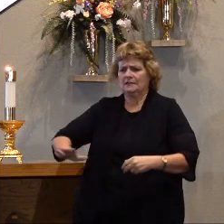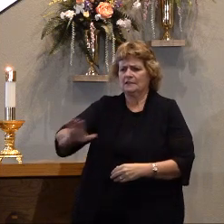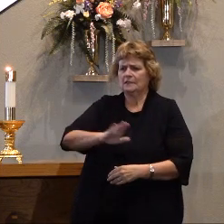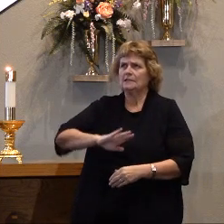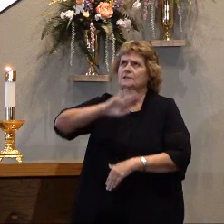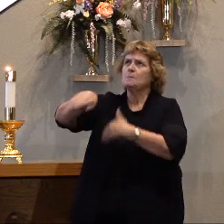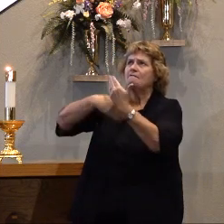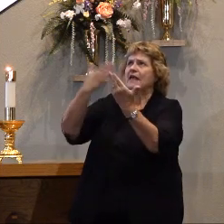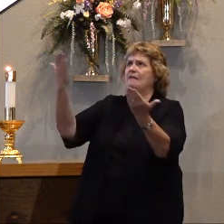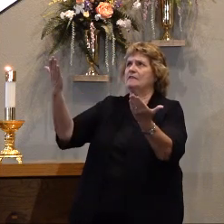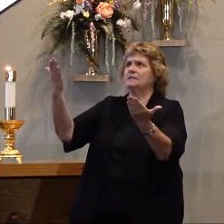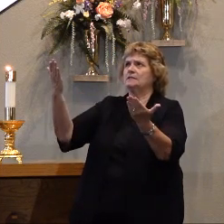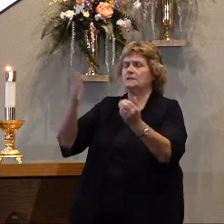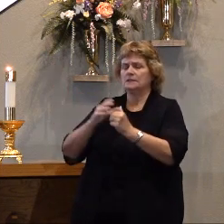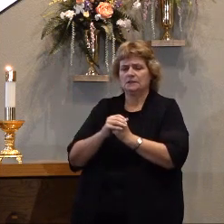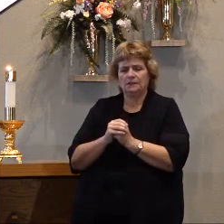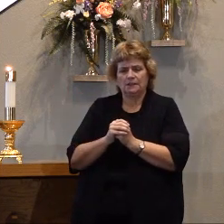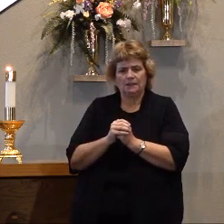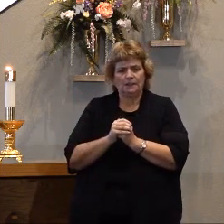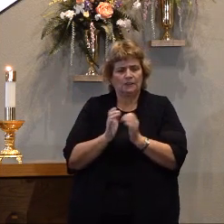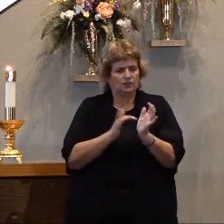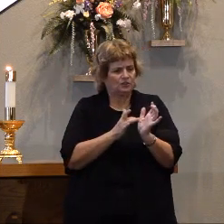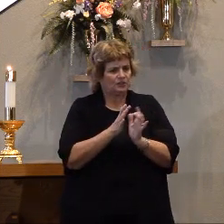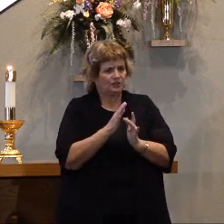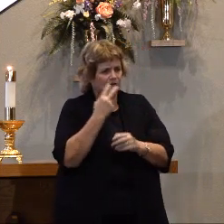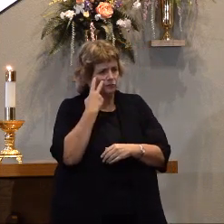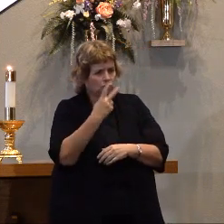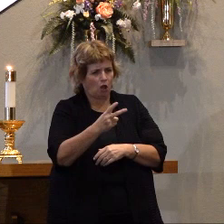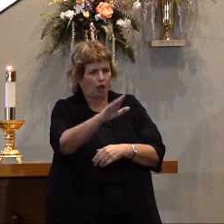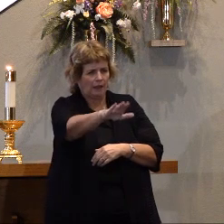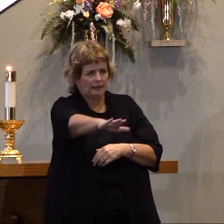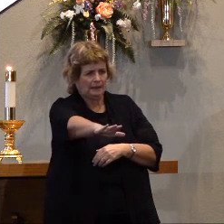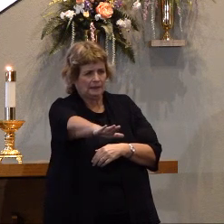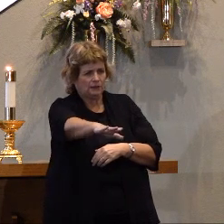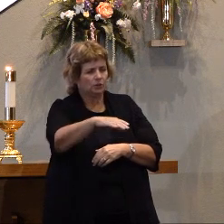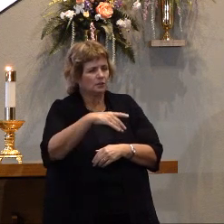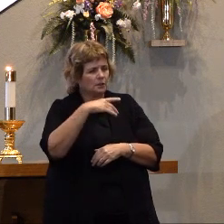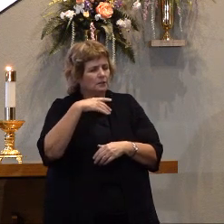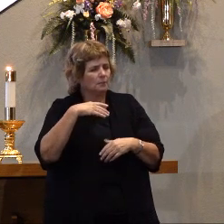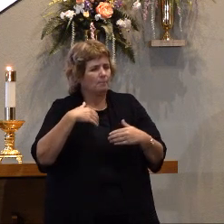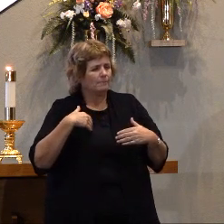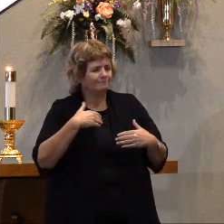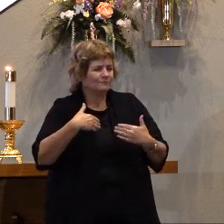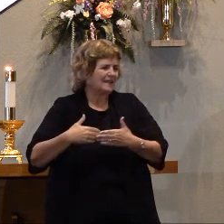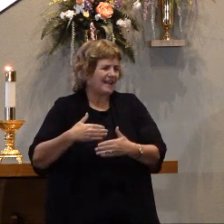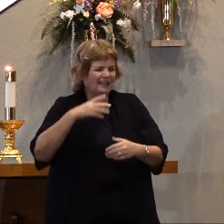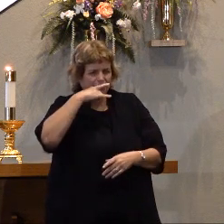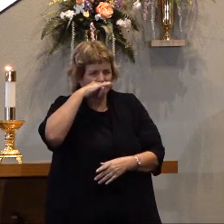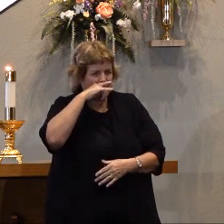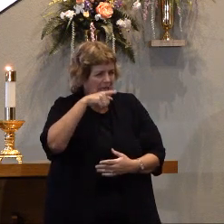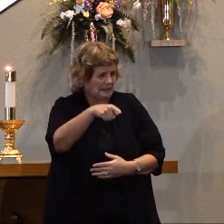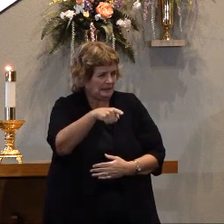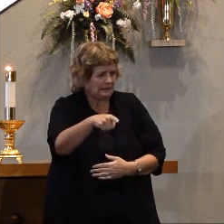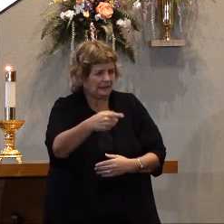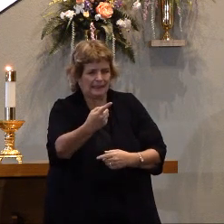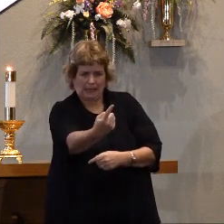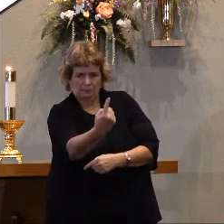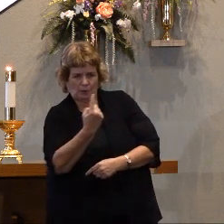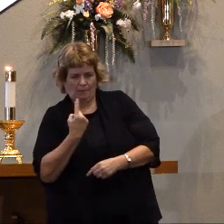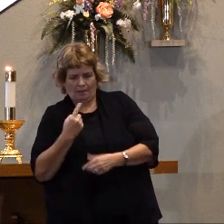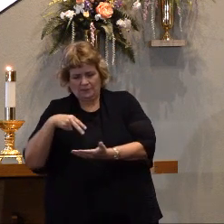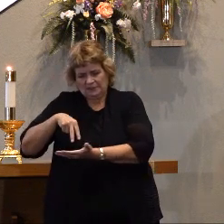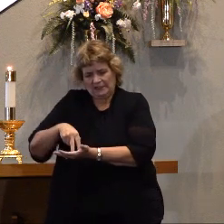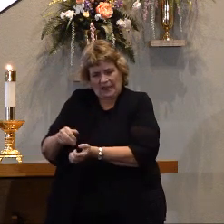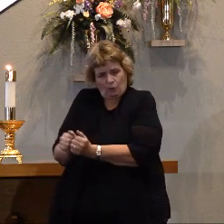heaven?" He called a little child and had him stand among them. And he said,